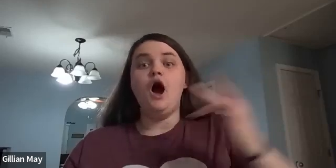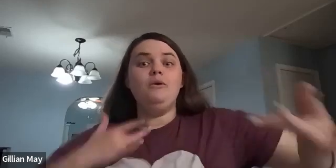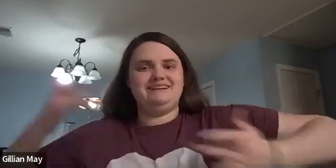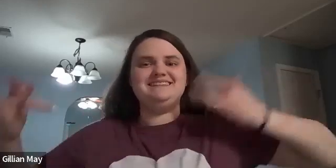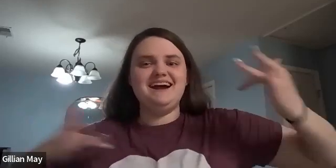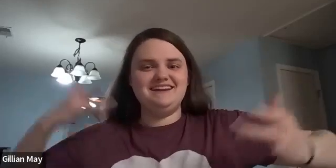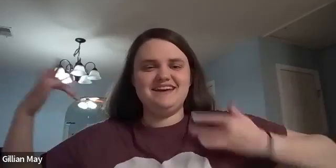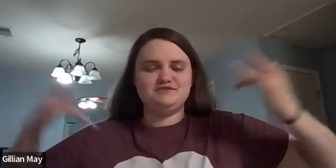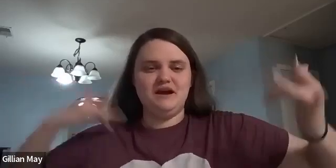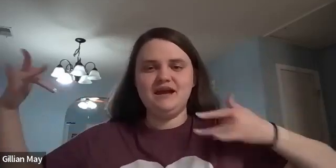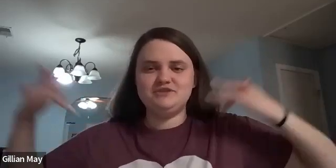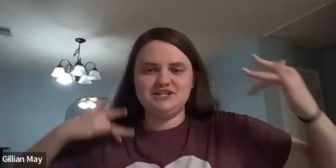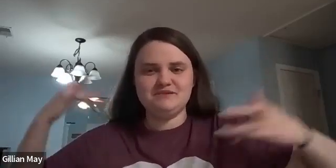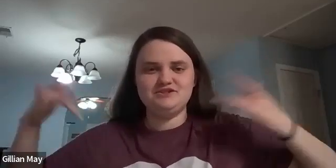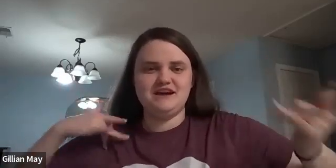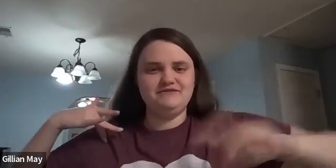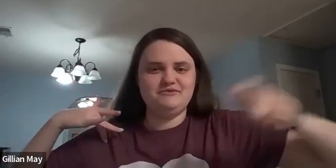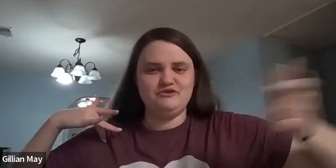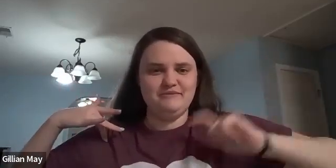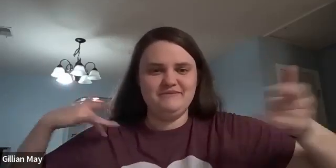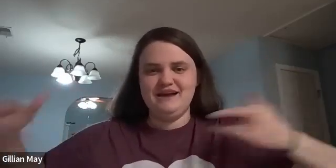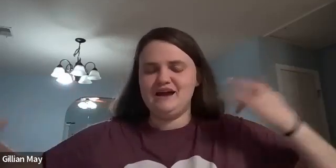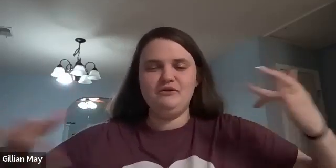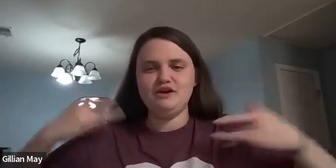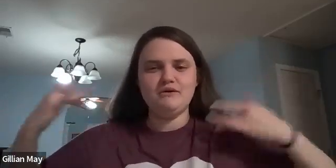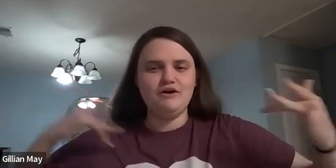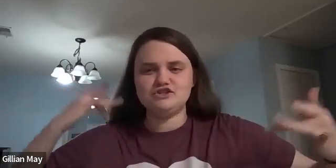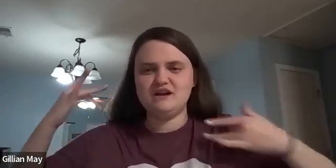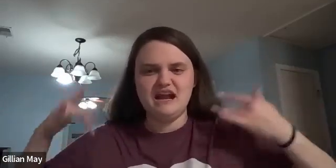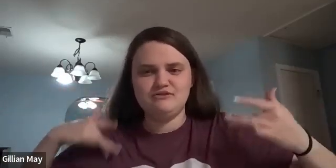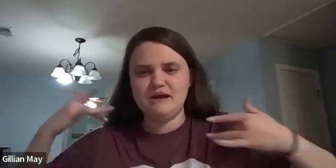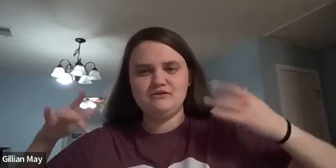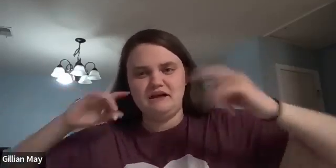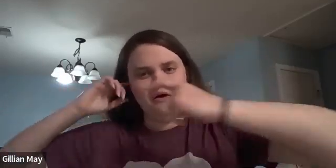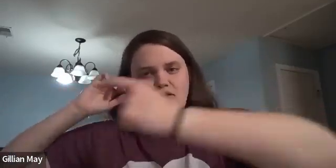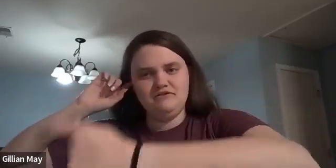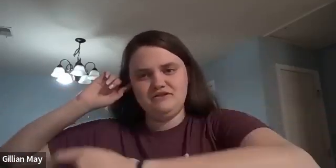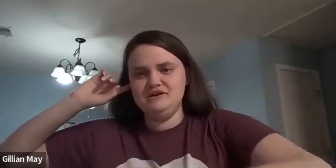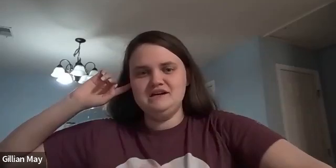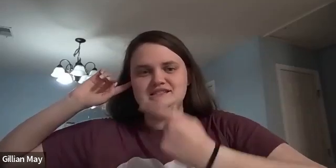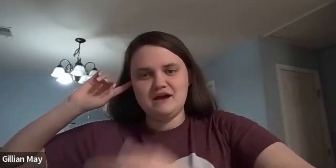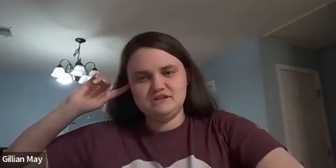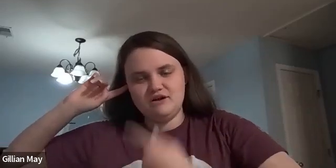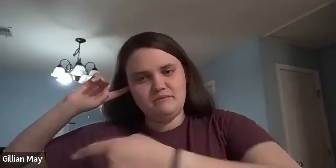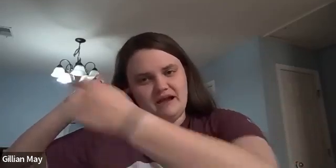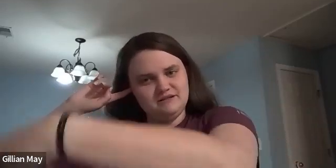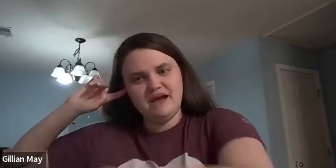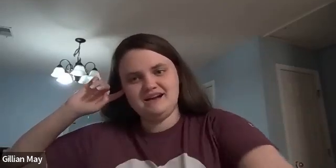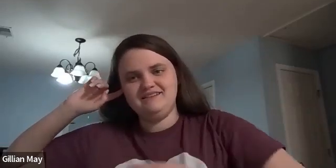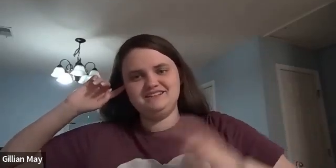Oh, excited. That's right. I kept changing emotion. I flipped through them. I don't like going all straight, angry, like all of the sad ones all back to back. I like to